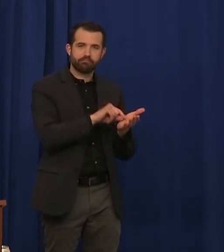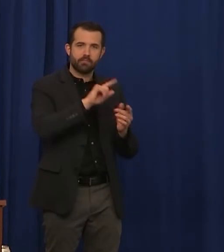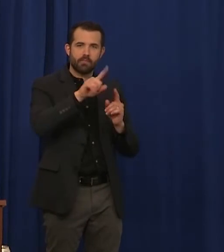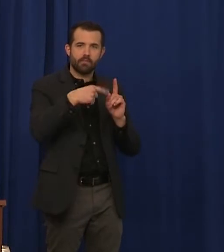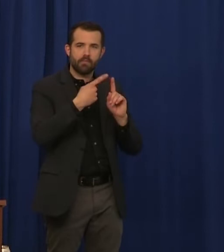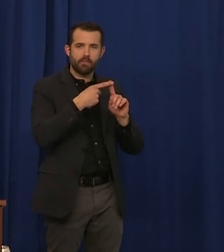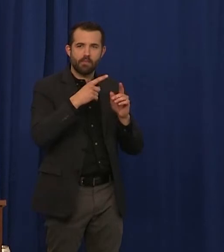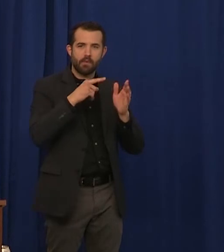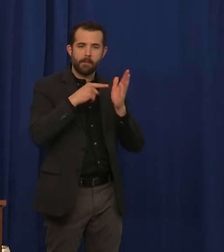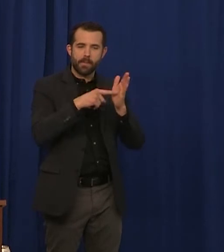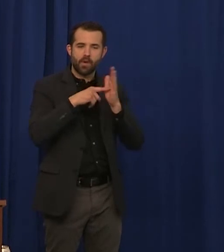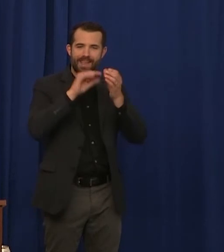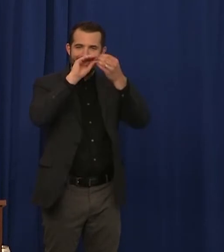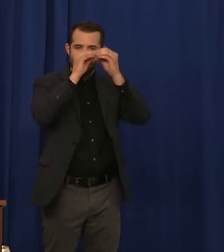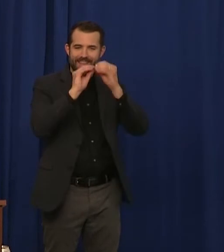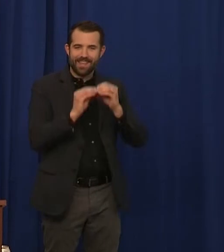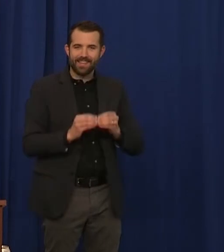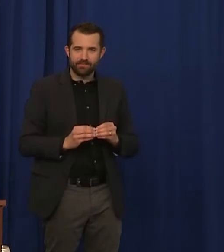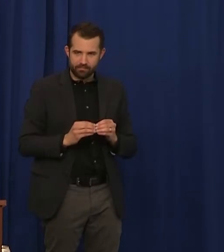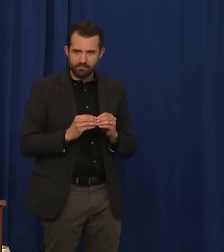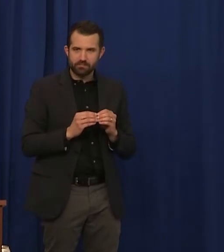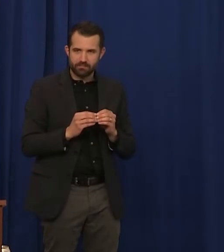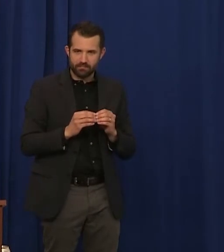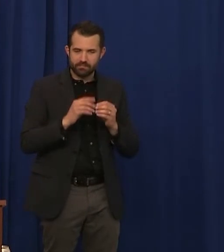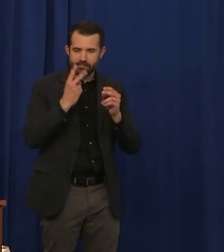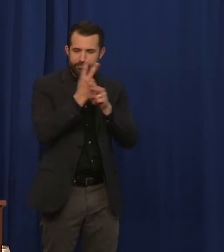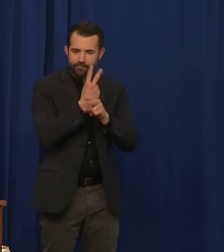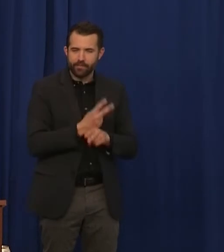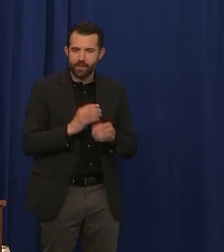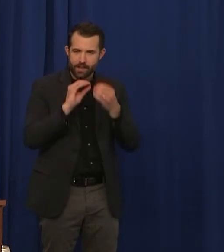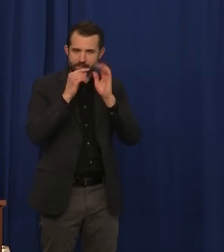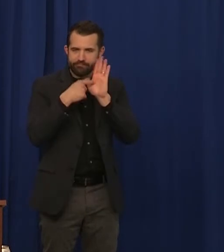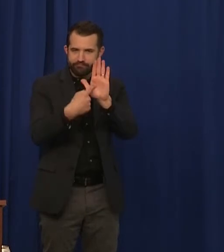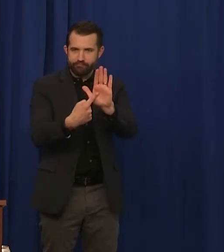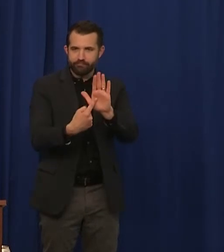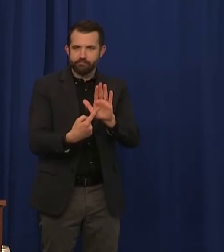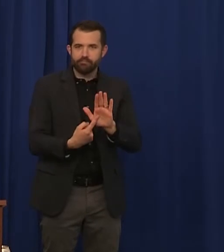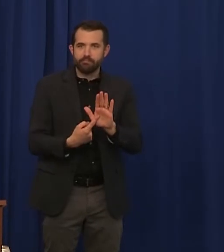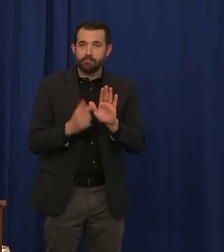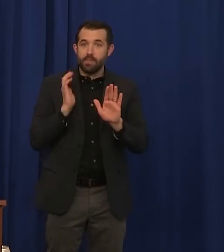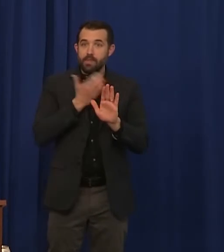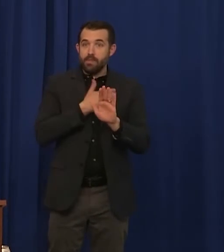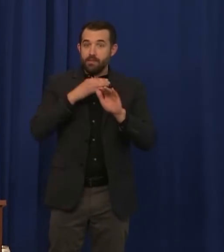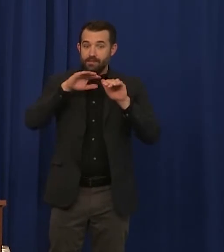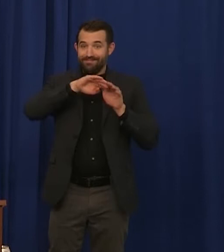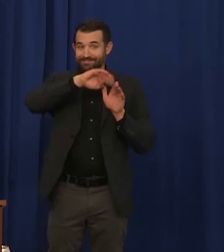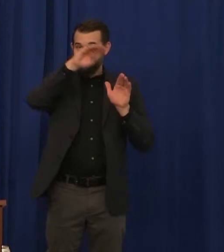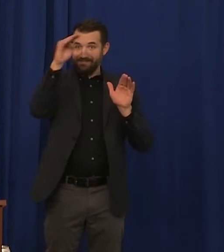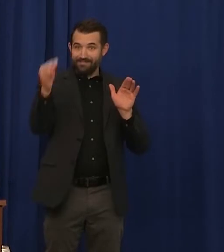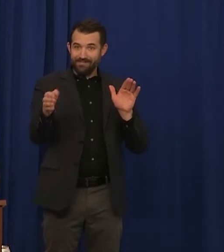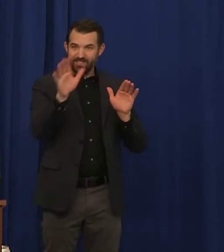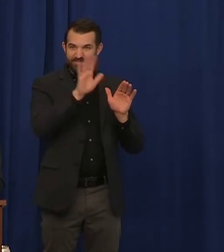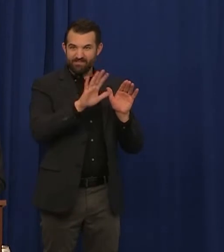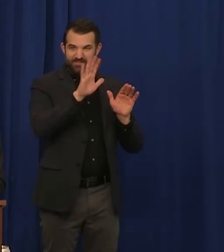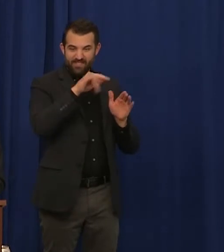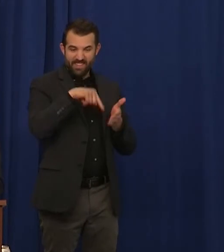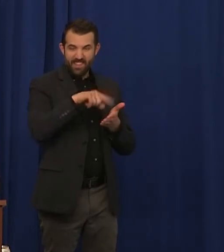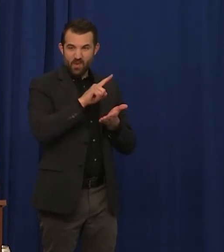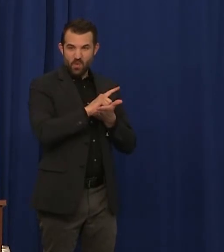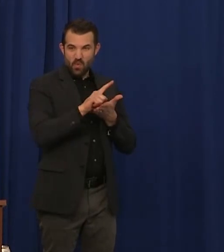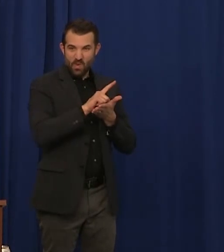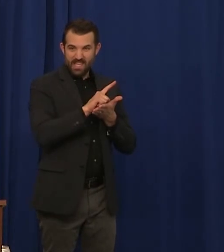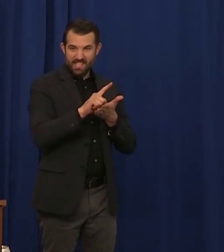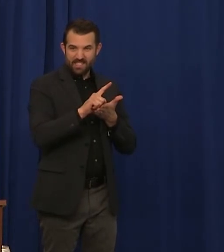social distancing, while the IMHC model says restrictions may start to be relaxed around May 13 with containment